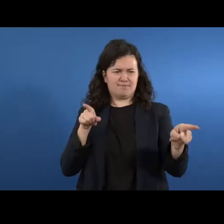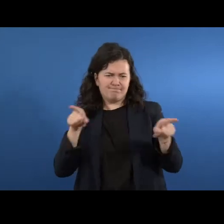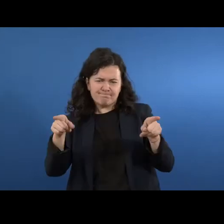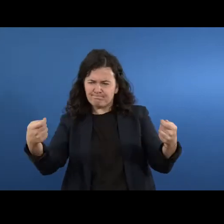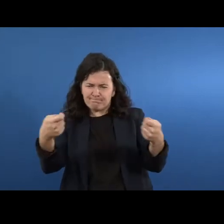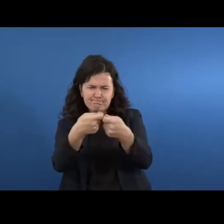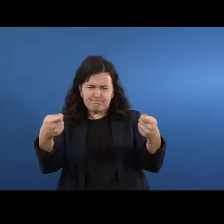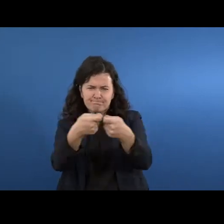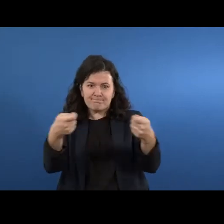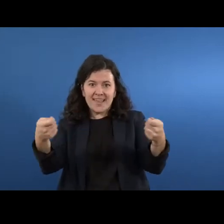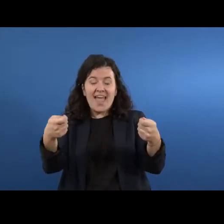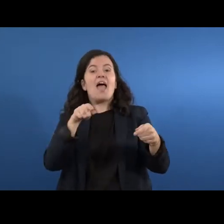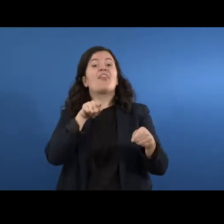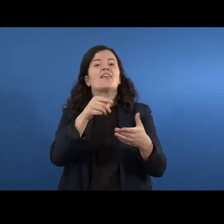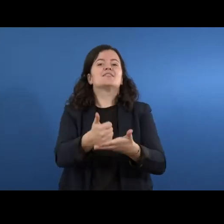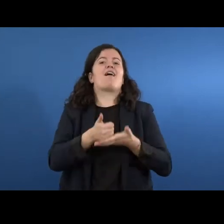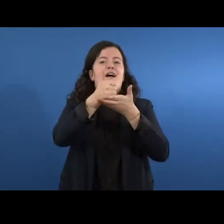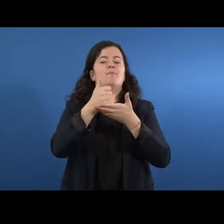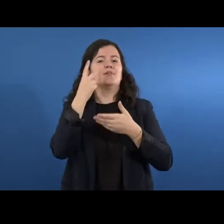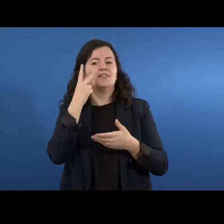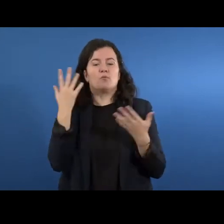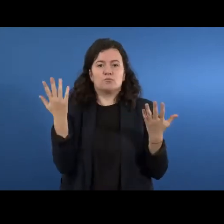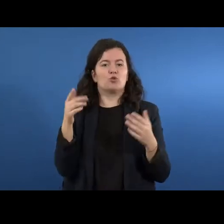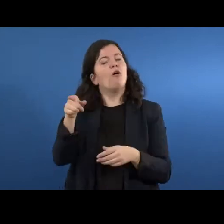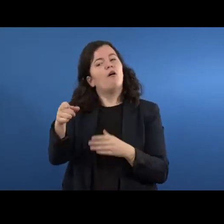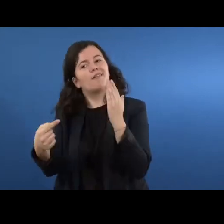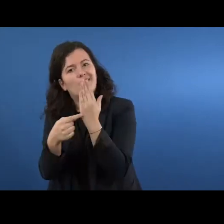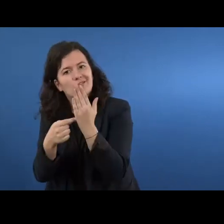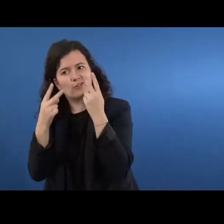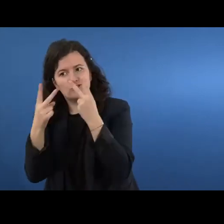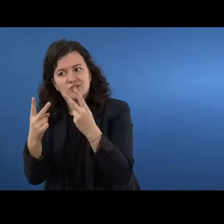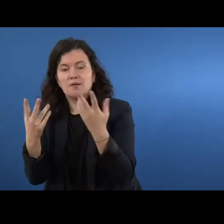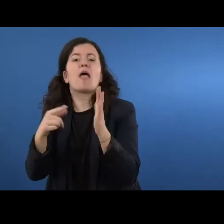begins looking at the technological trends in a specific country,